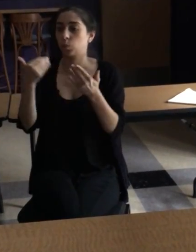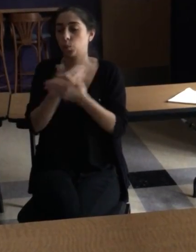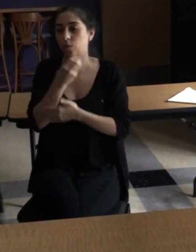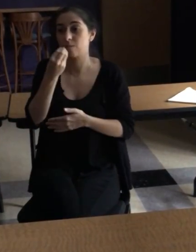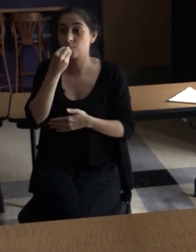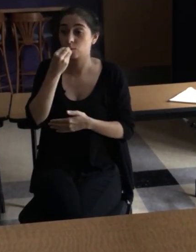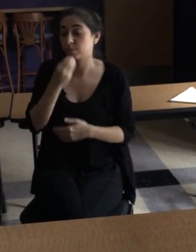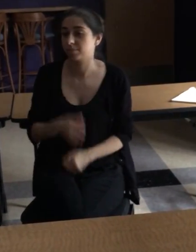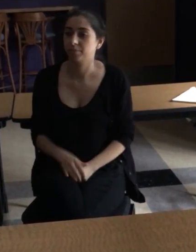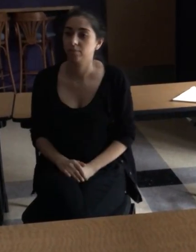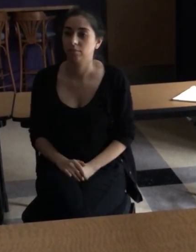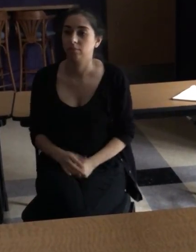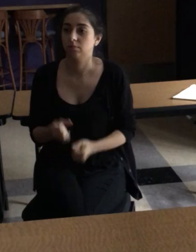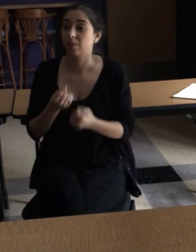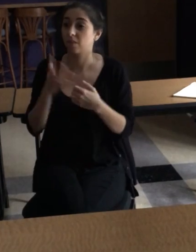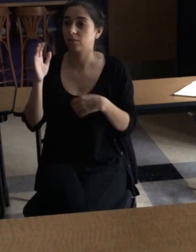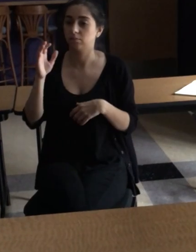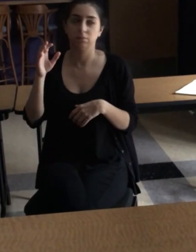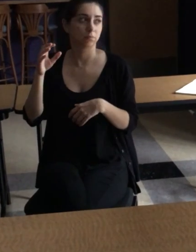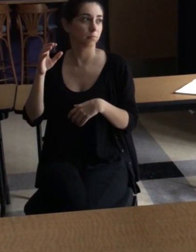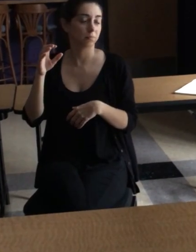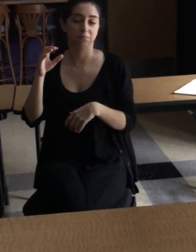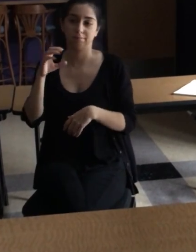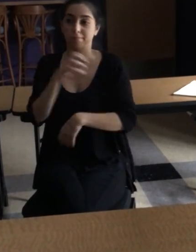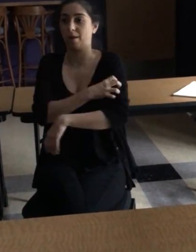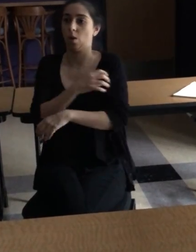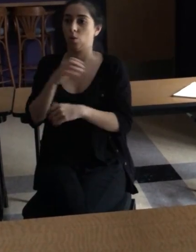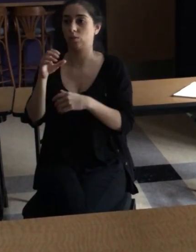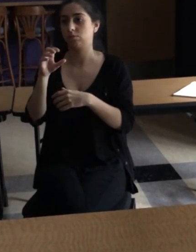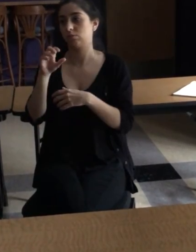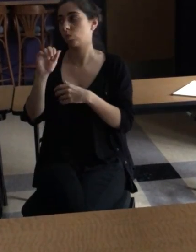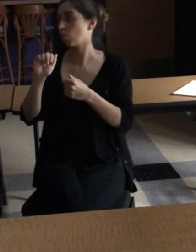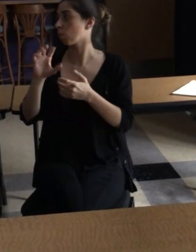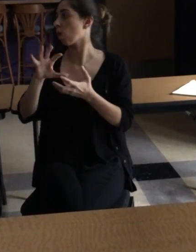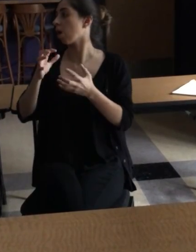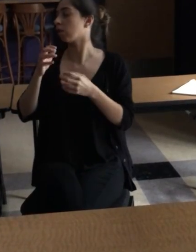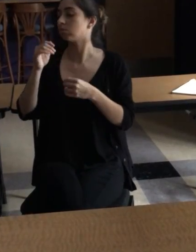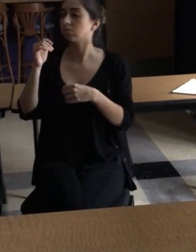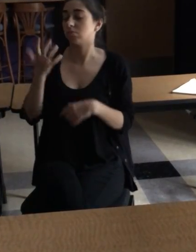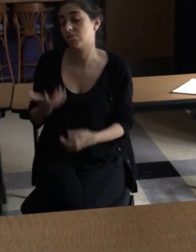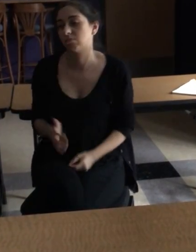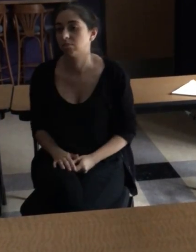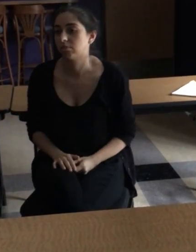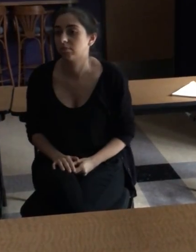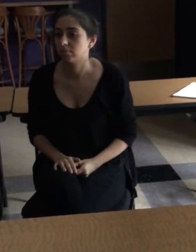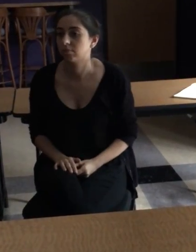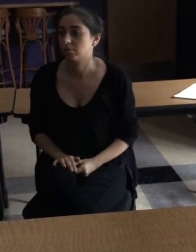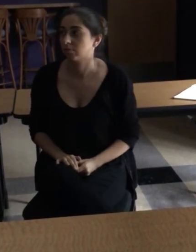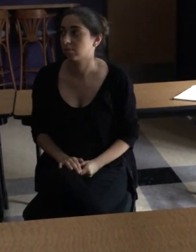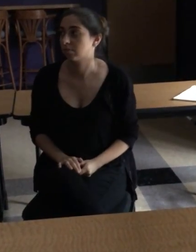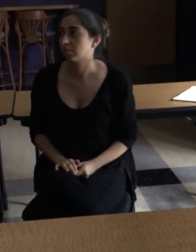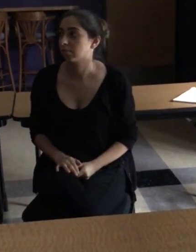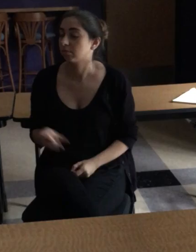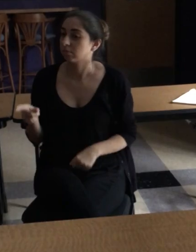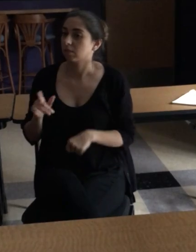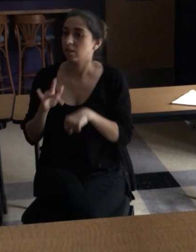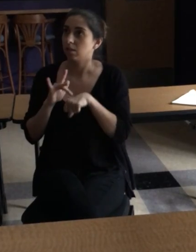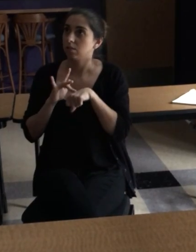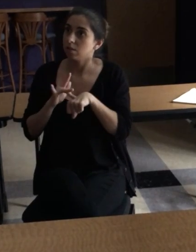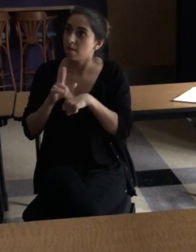is power washed, ceiling to floor, every single I mean, we day. don't power wash, but yeah, I mean it's pretty. Yeah, he was obsessive. He's passed away now, but.